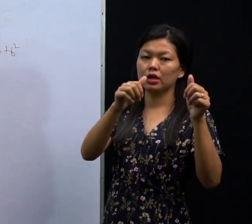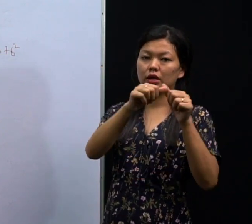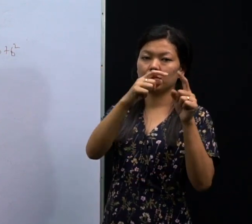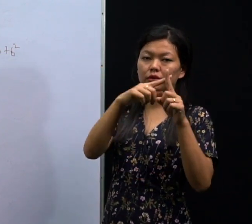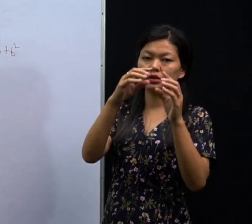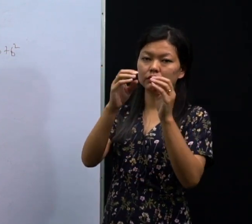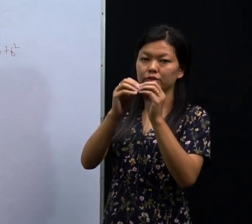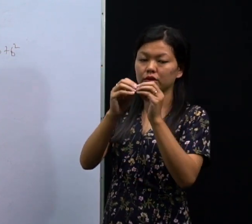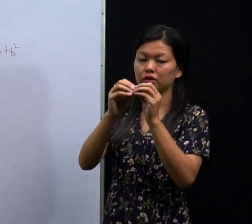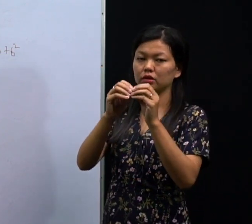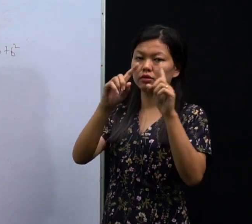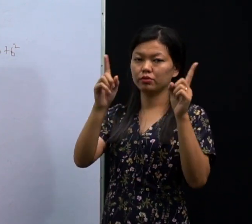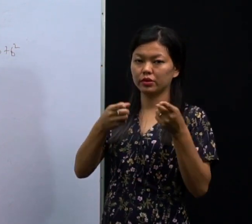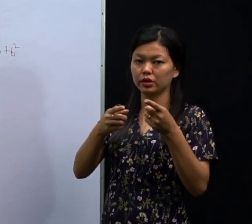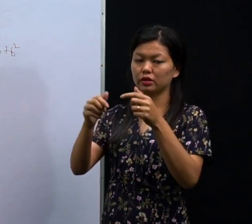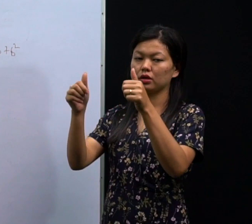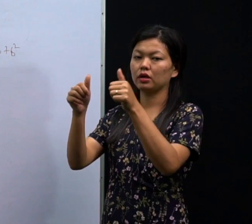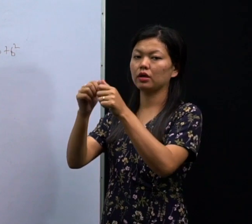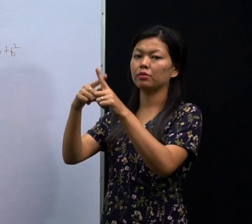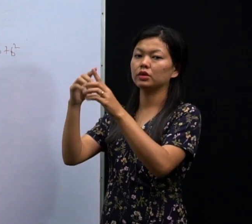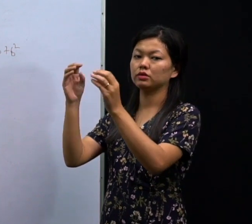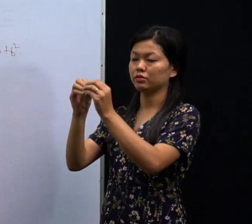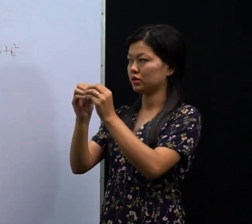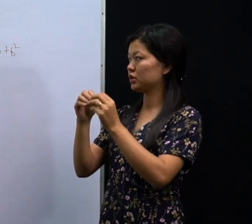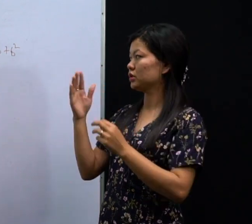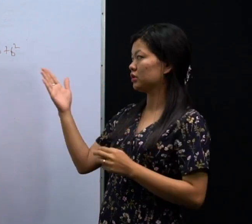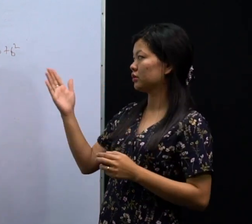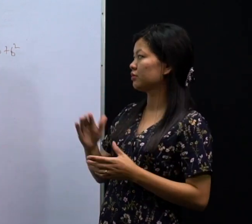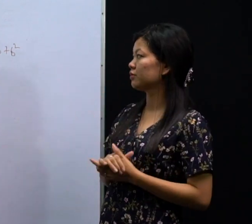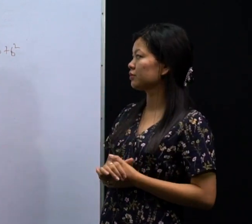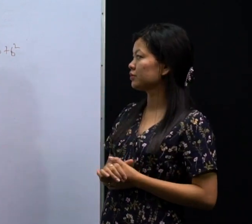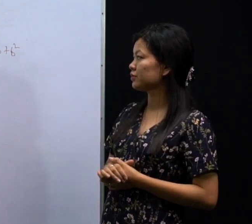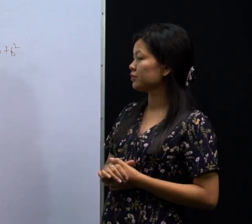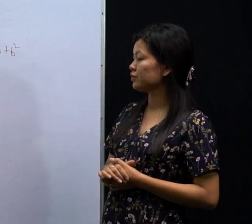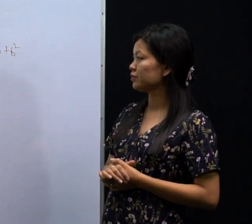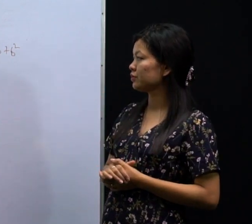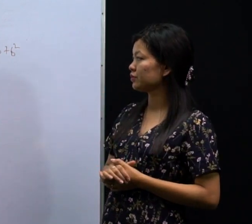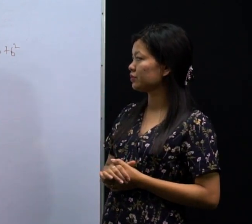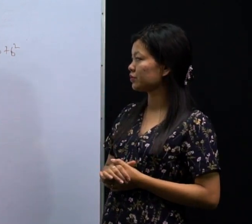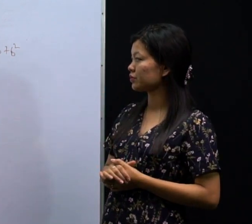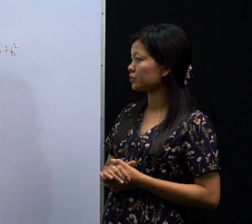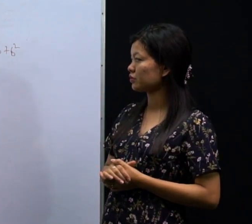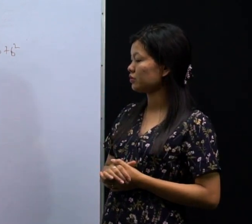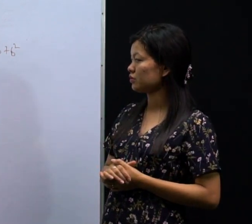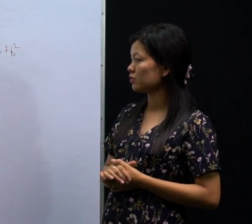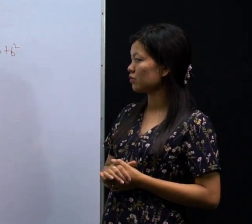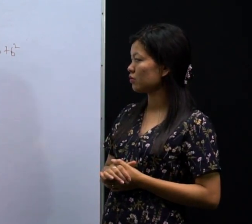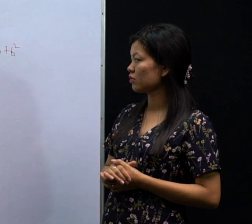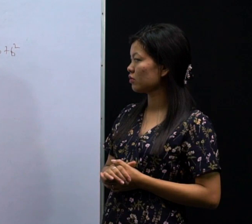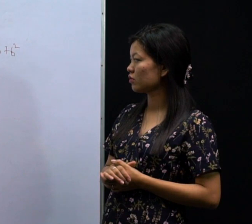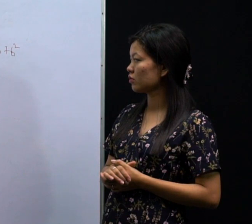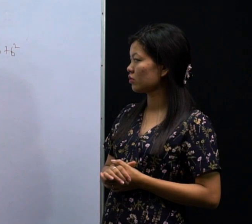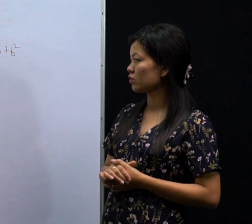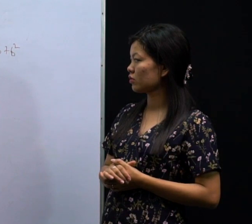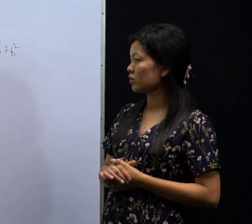2 square? 2 into 2, 4, isn't it? So like here, a plus b whole square means that also